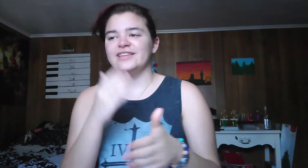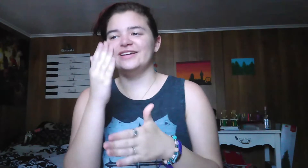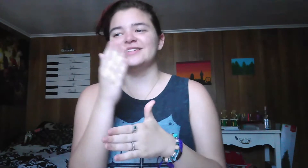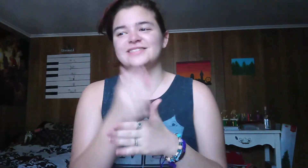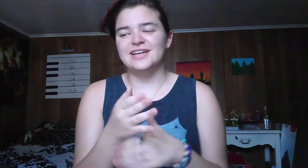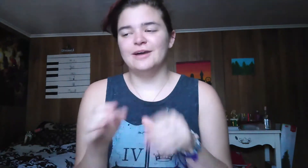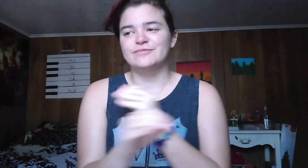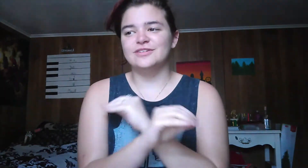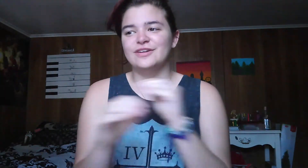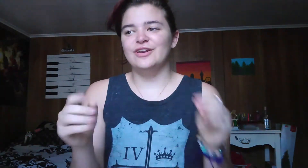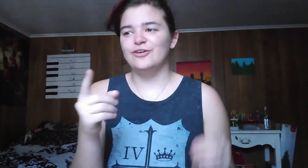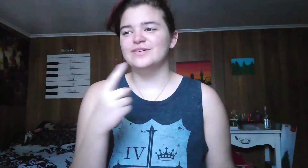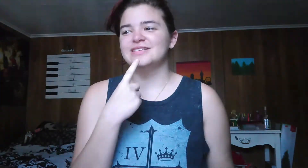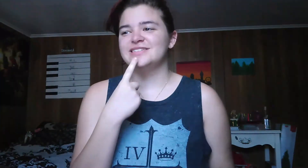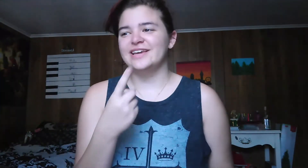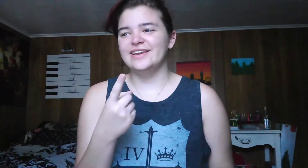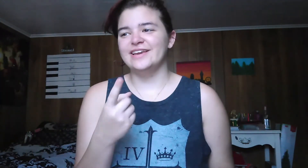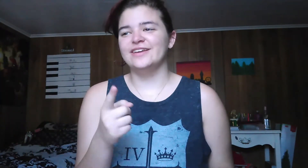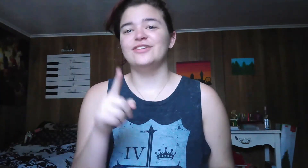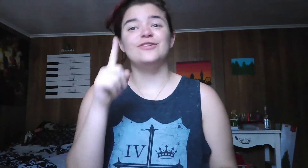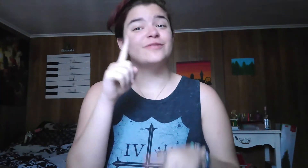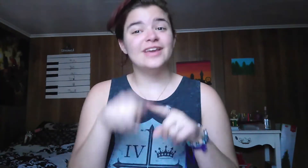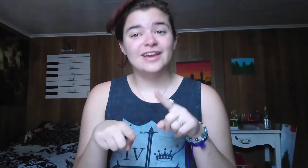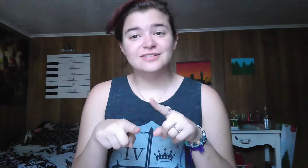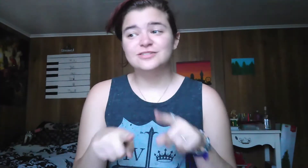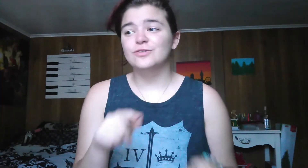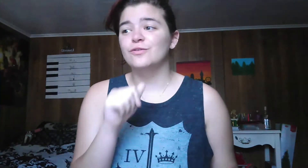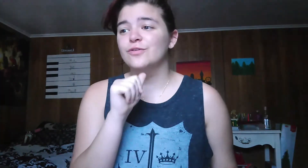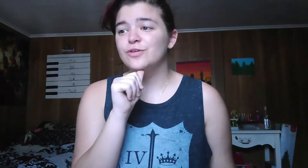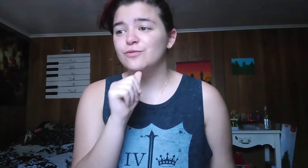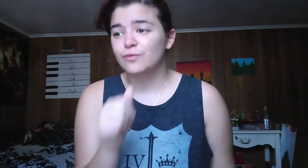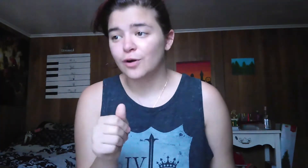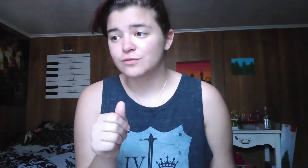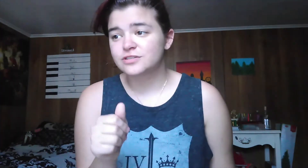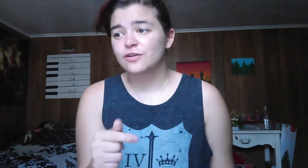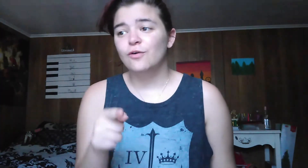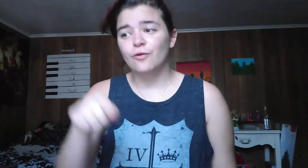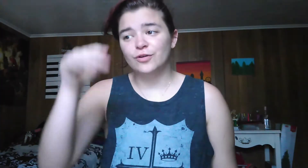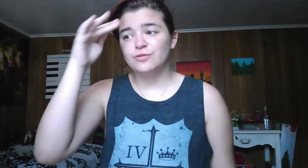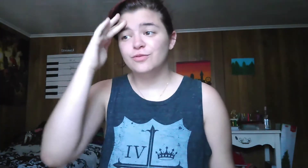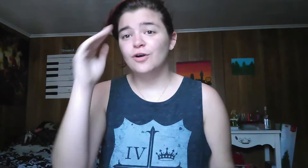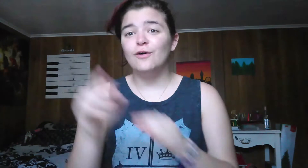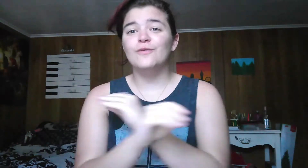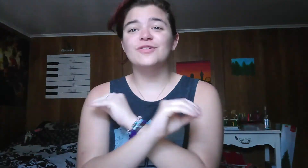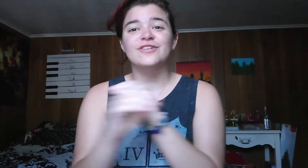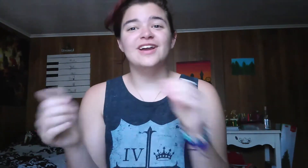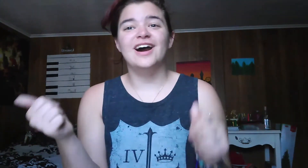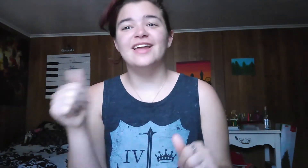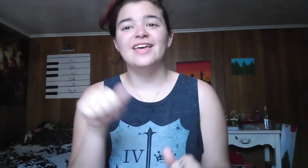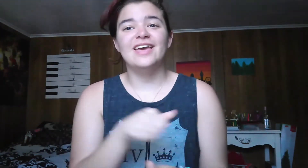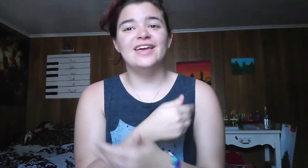Suddenly it stopped. No one saying you can't or you won't or you know you're not